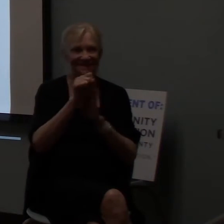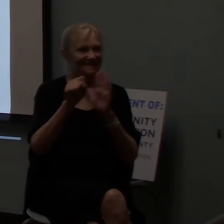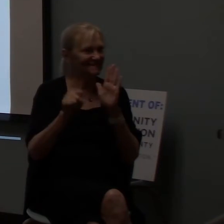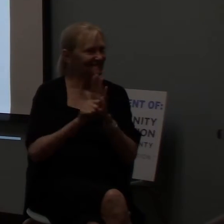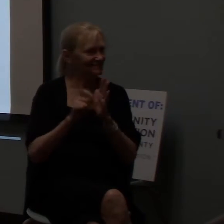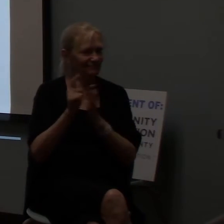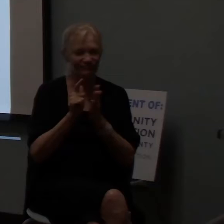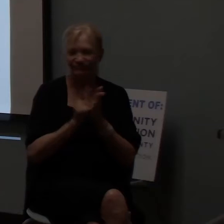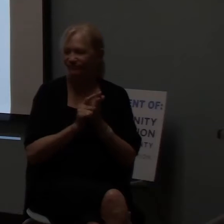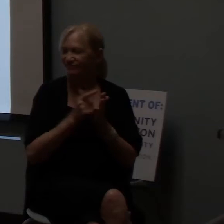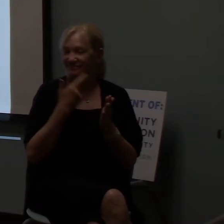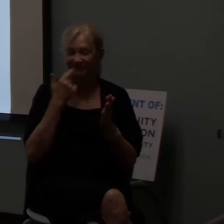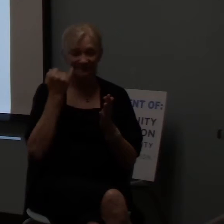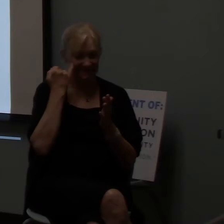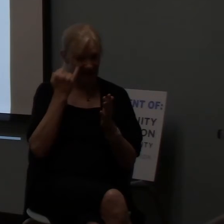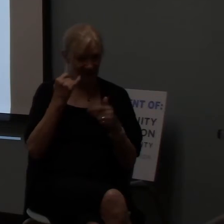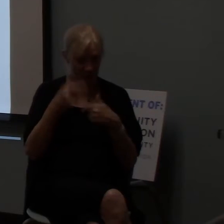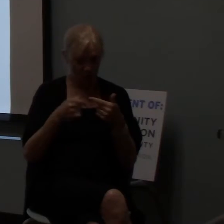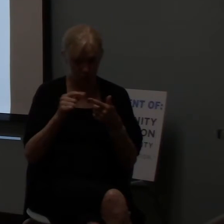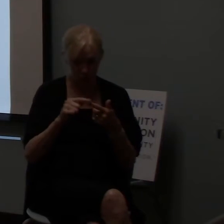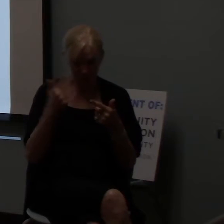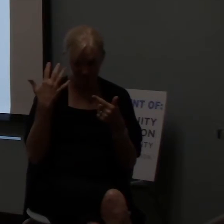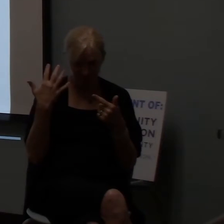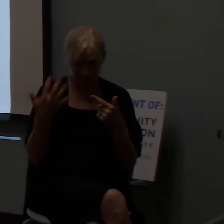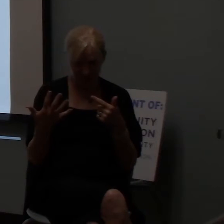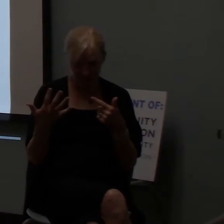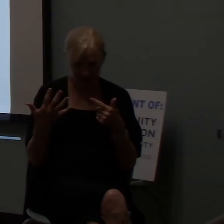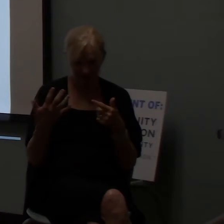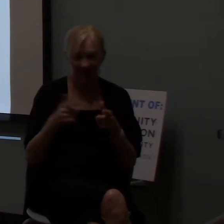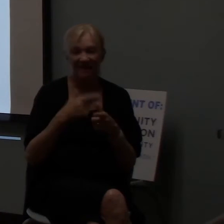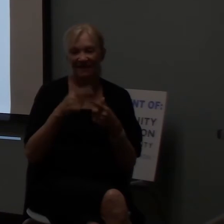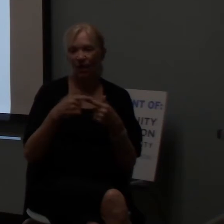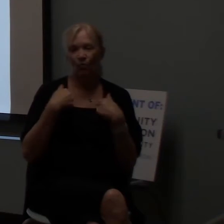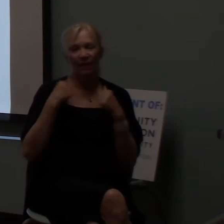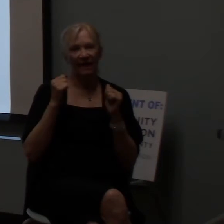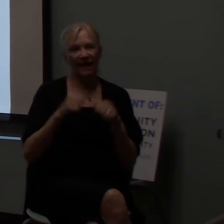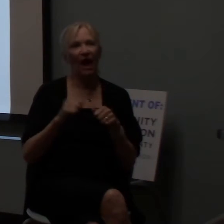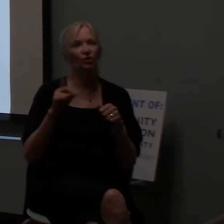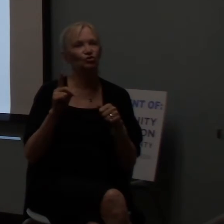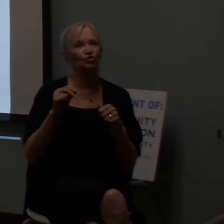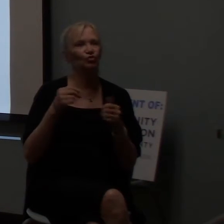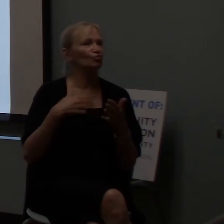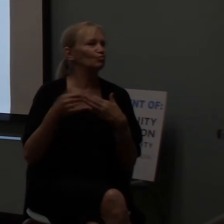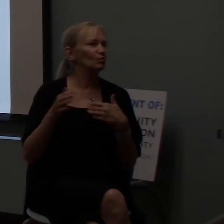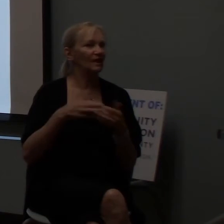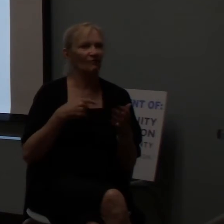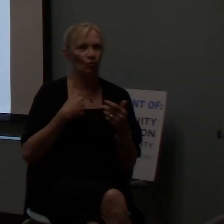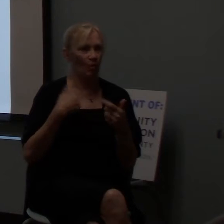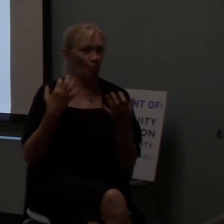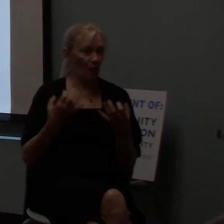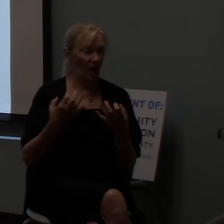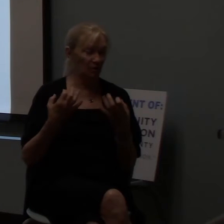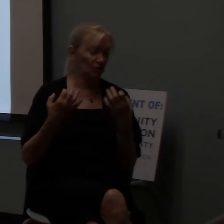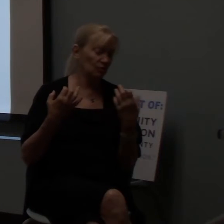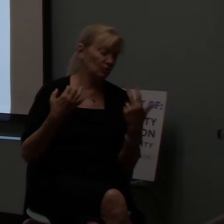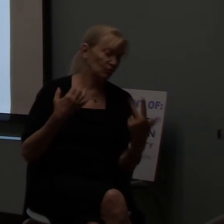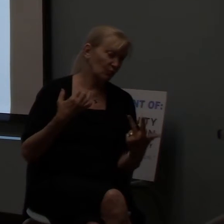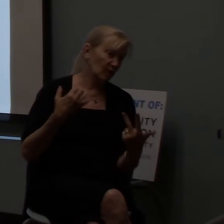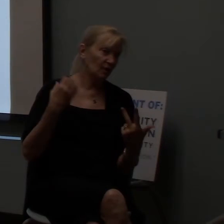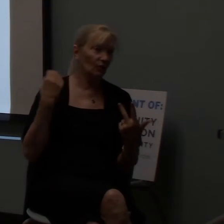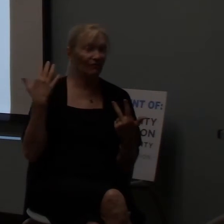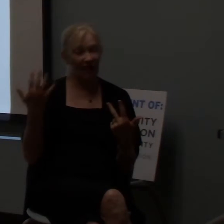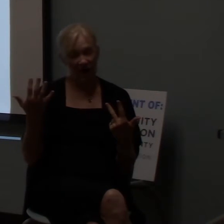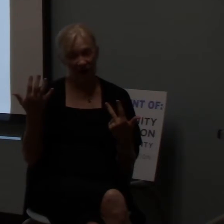to go to 5. And after we go to 5, then we can do whatever we want in terms of going back to 3 or moving through the